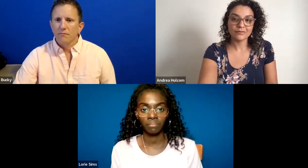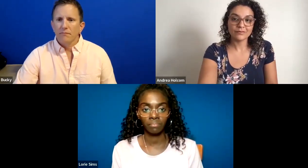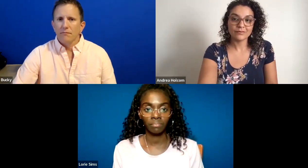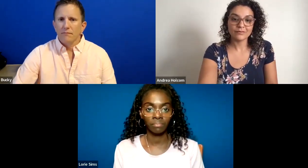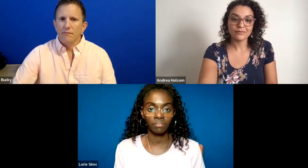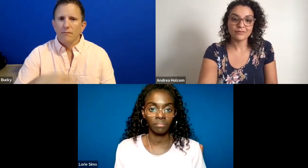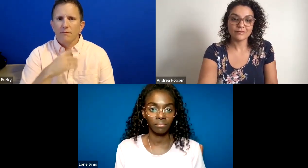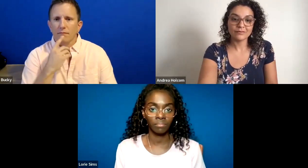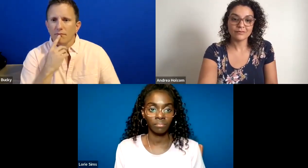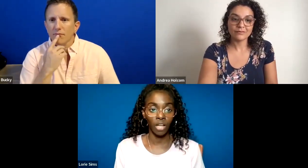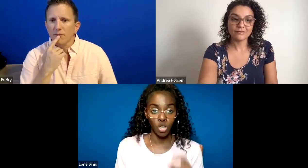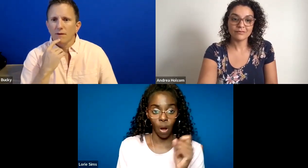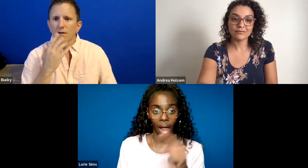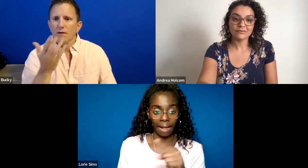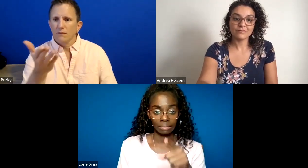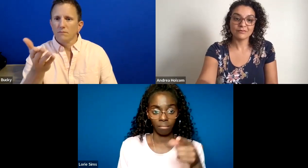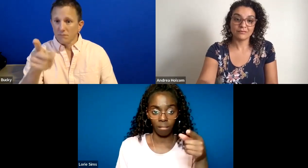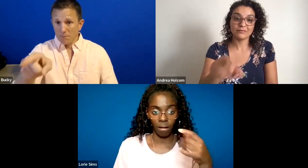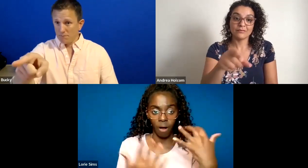question.